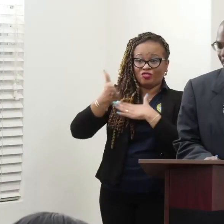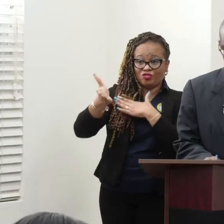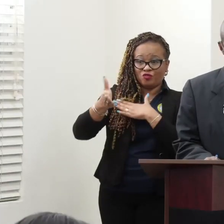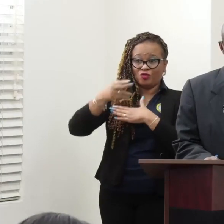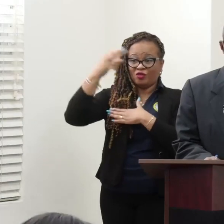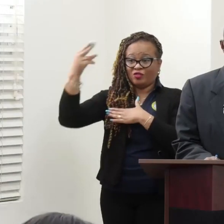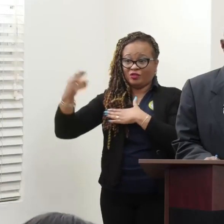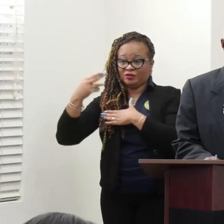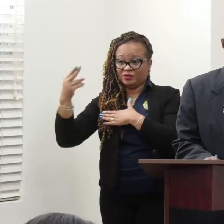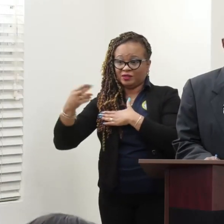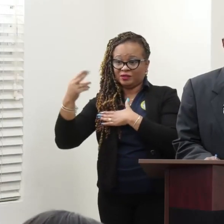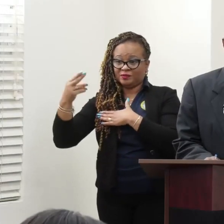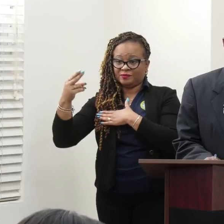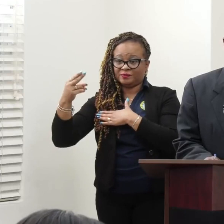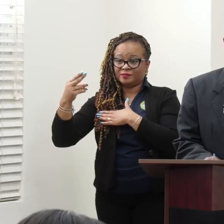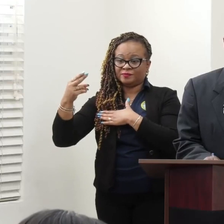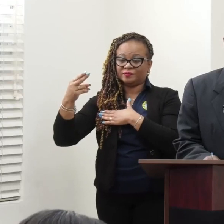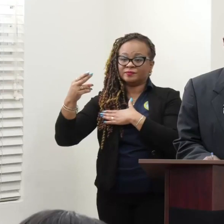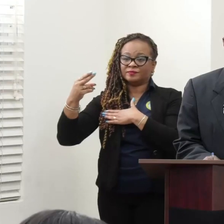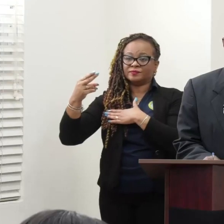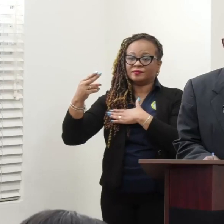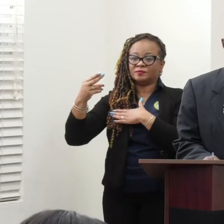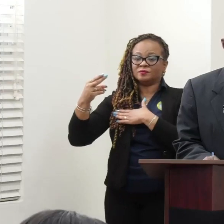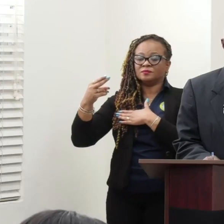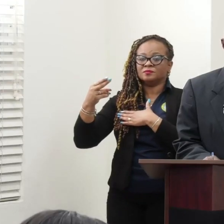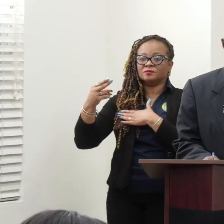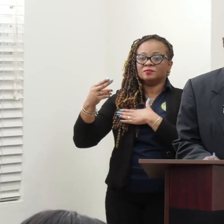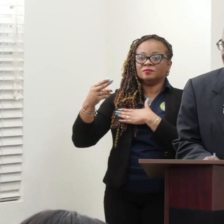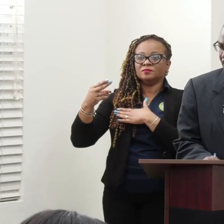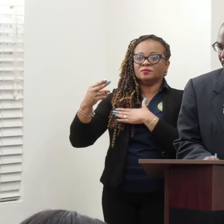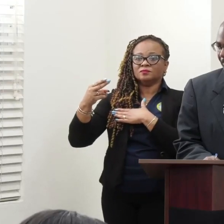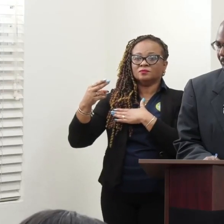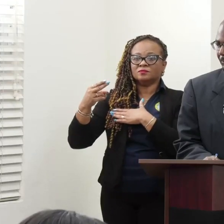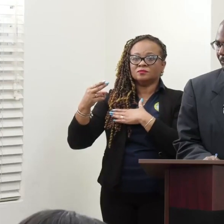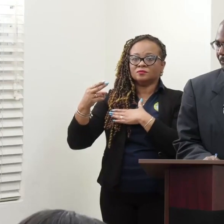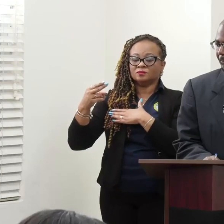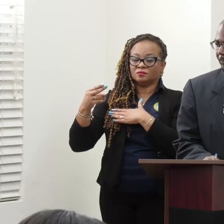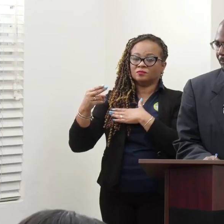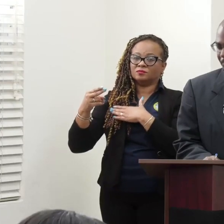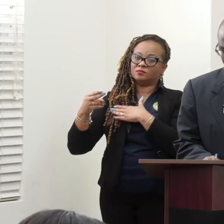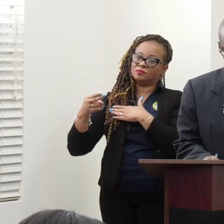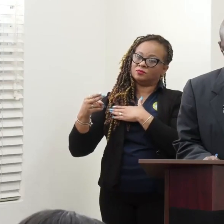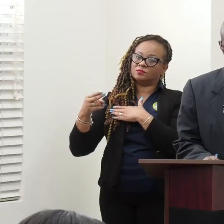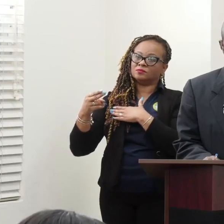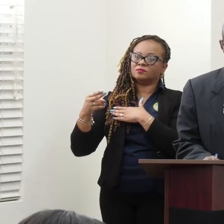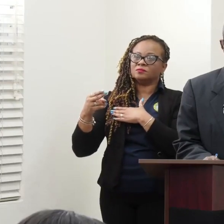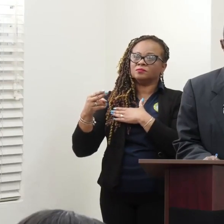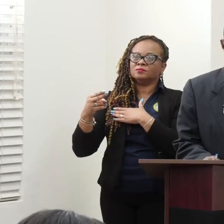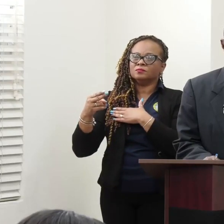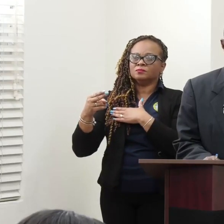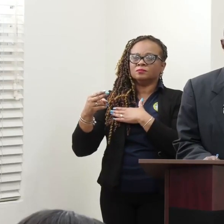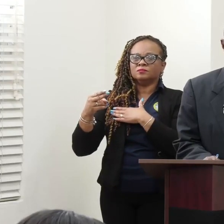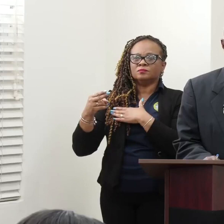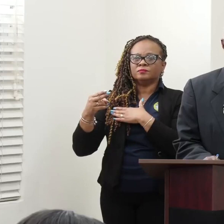Depuis jeudi pour jeudi, il y a un pile lapi avec un pile vent. Il n'y a pas besoin de monde pour